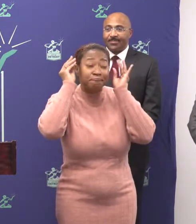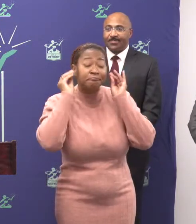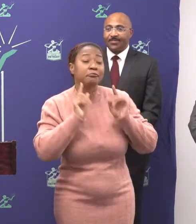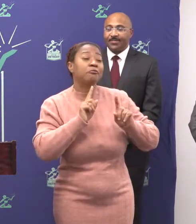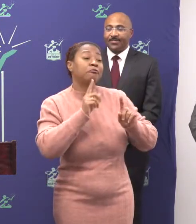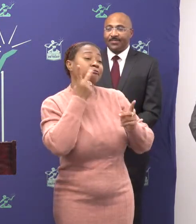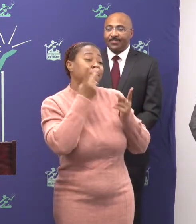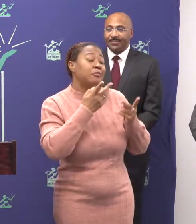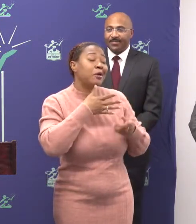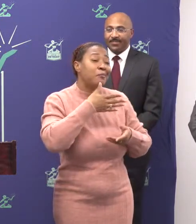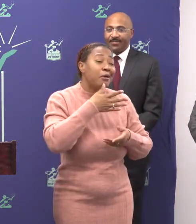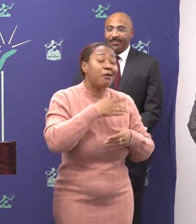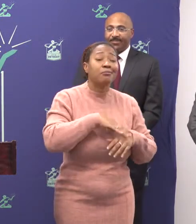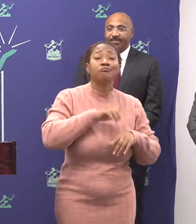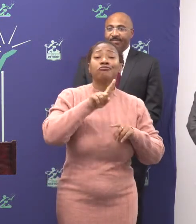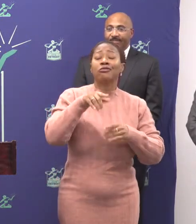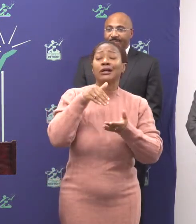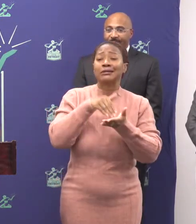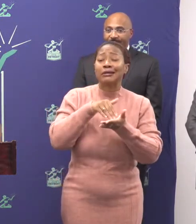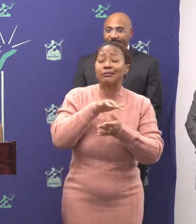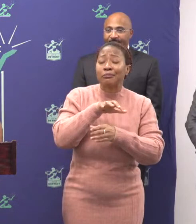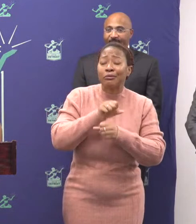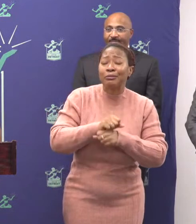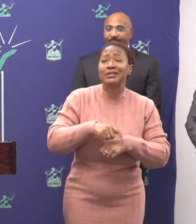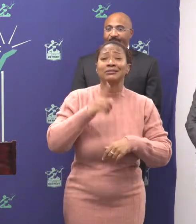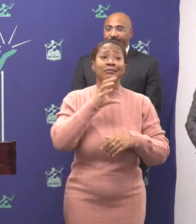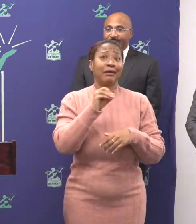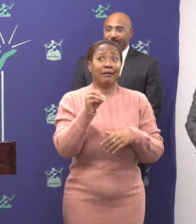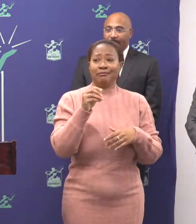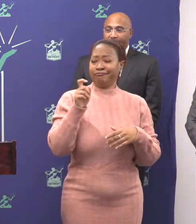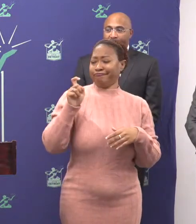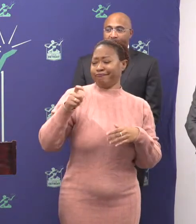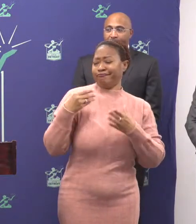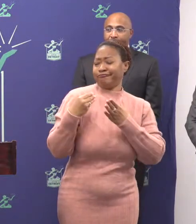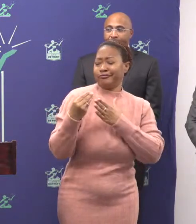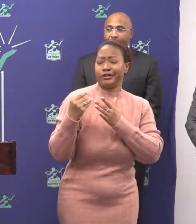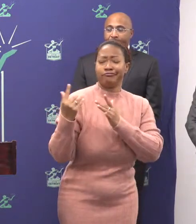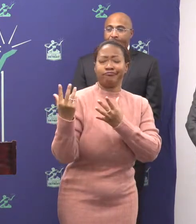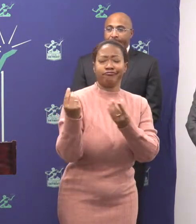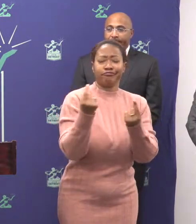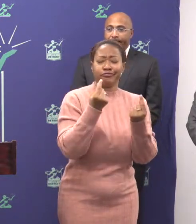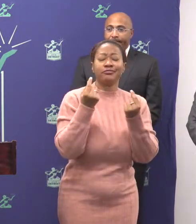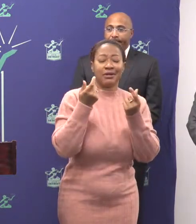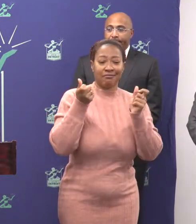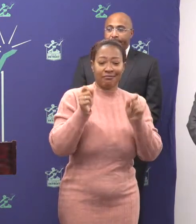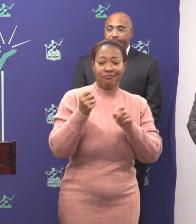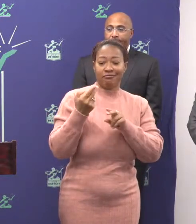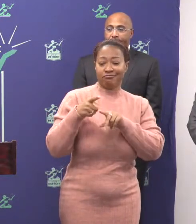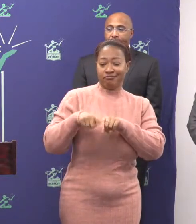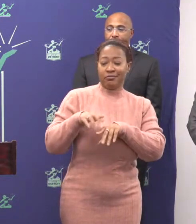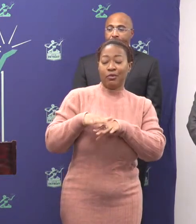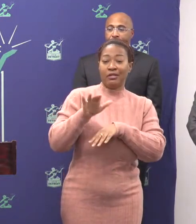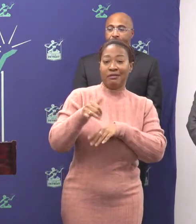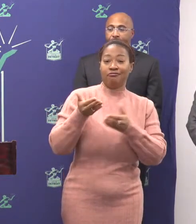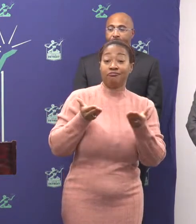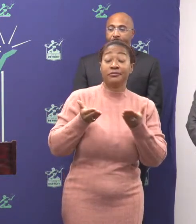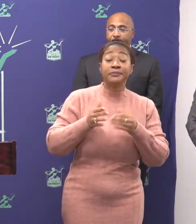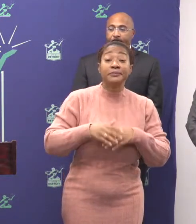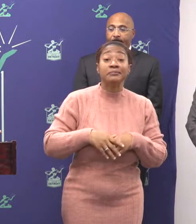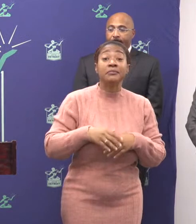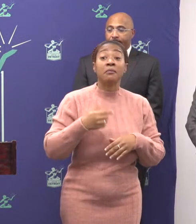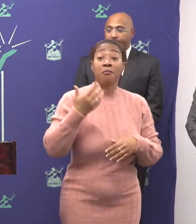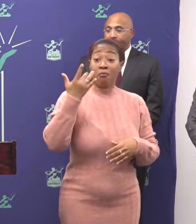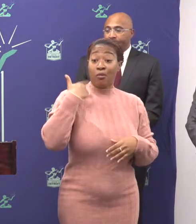doctor's appointments, and necessity shop. I depend on paratransit because